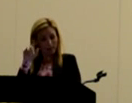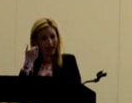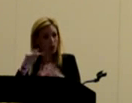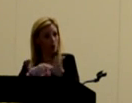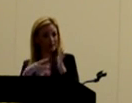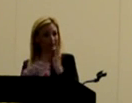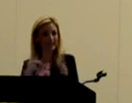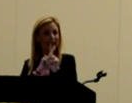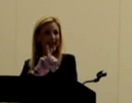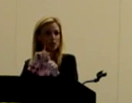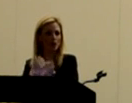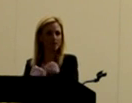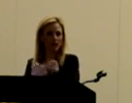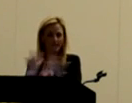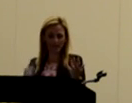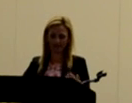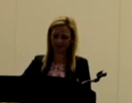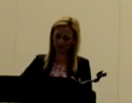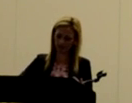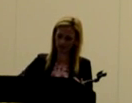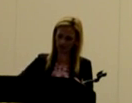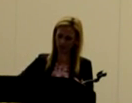Matlin meant you had an answer for everything.